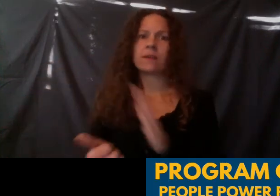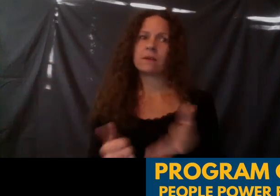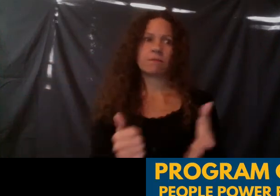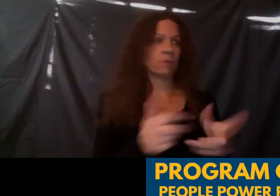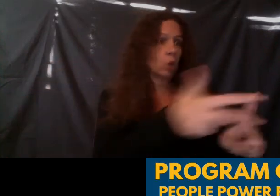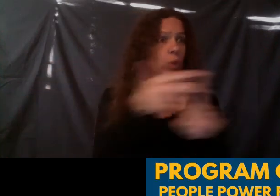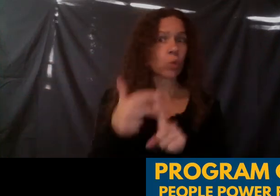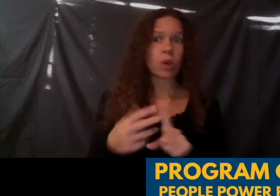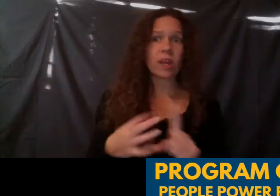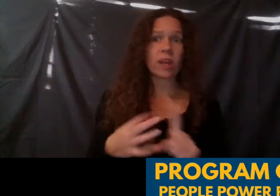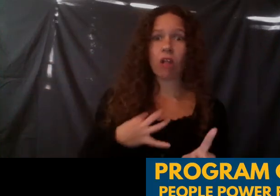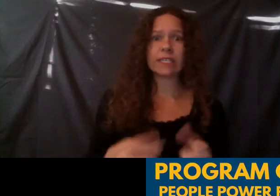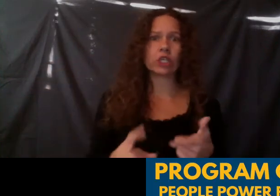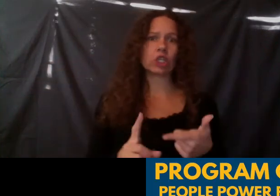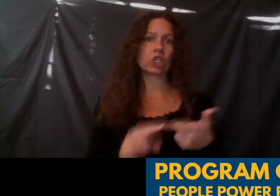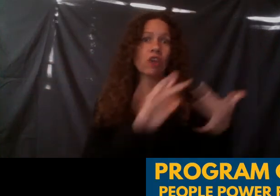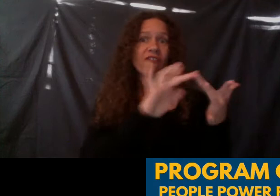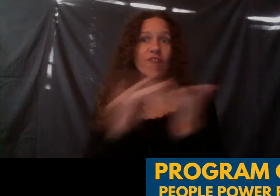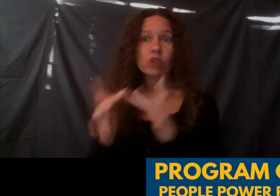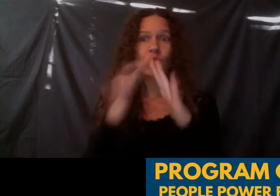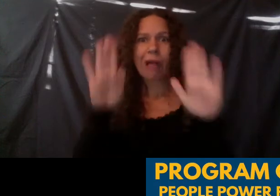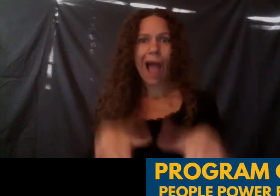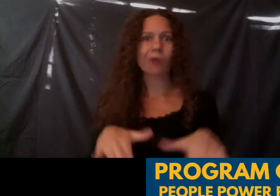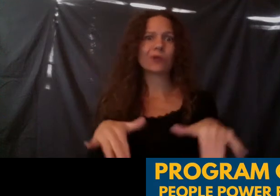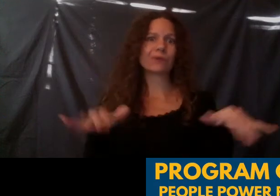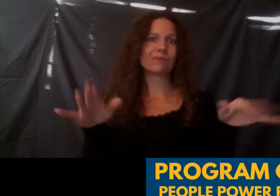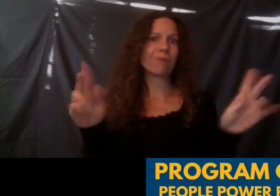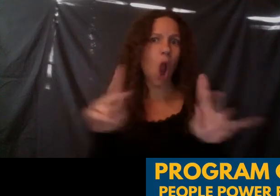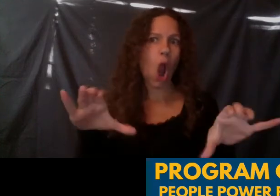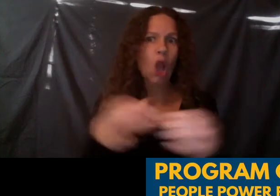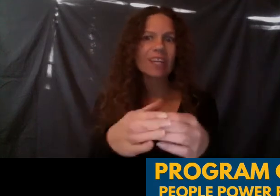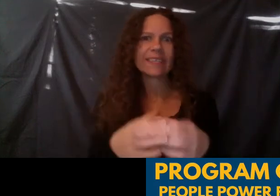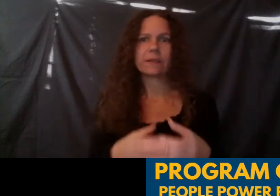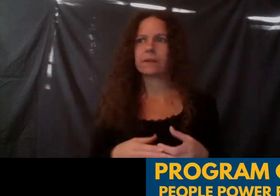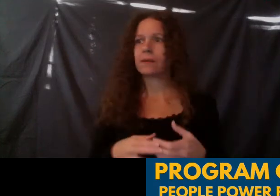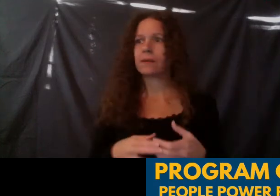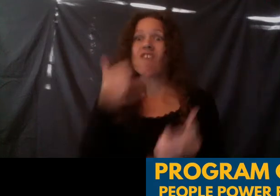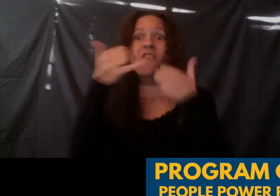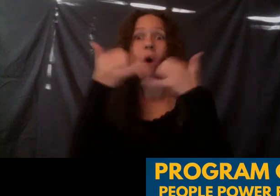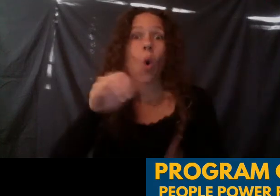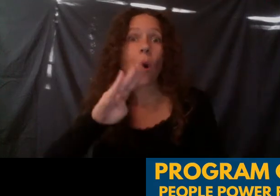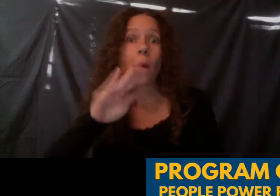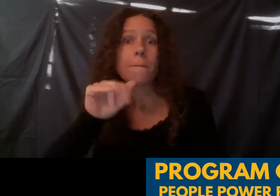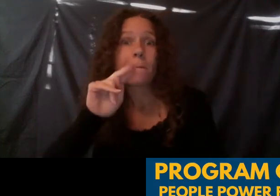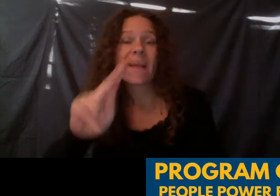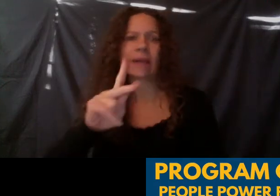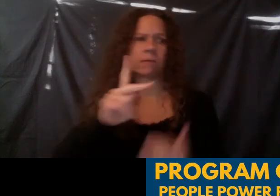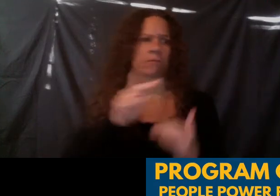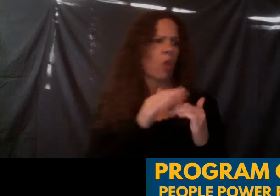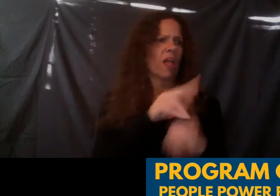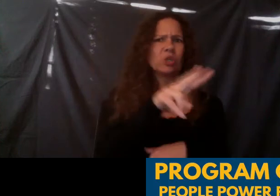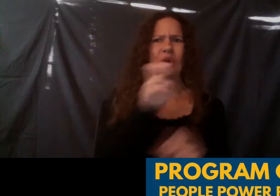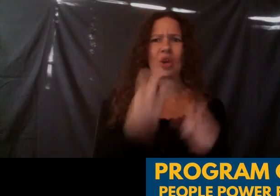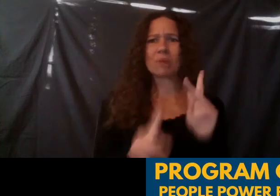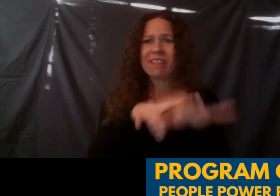leading virtual house parties and action meetings, running virtual phone banks with anywhere from dozens to hundreds of people participating at a time, assisting